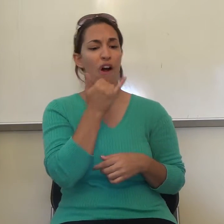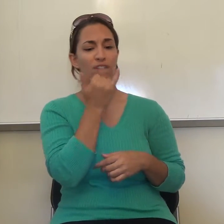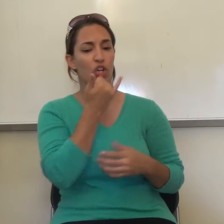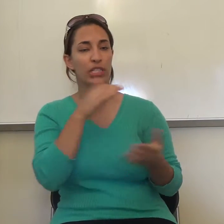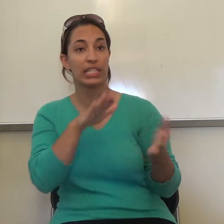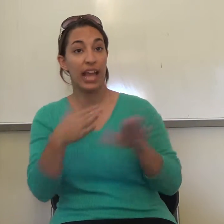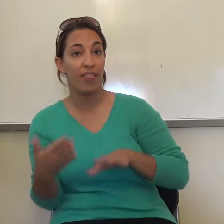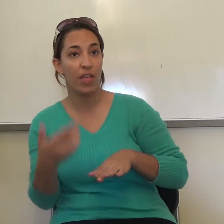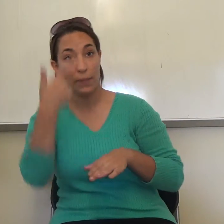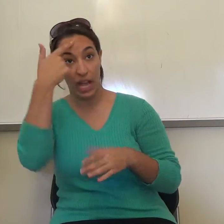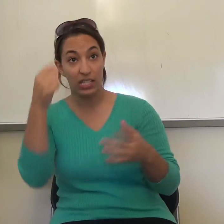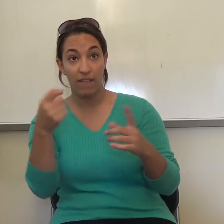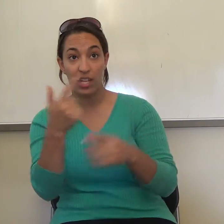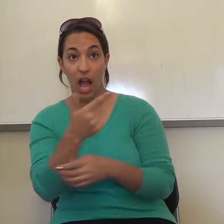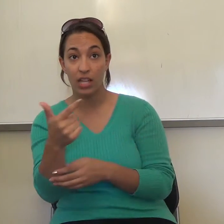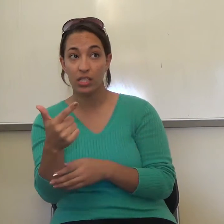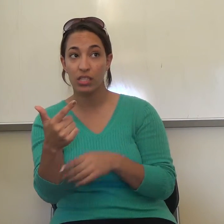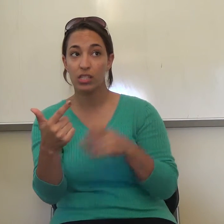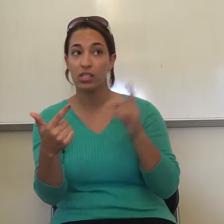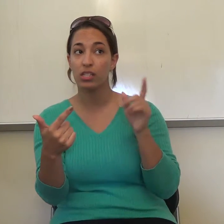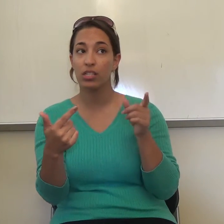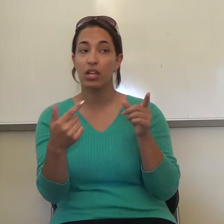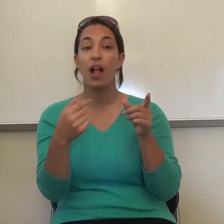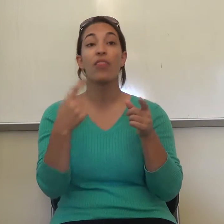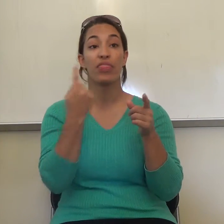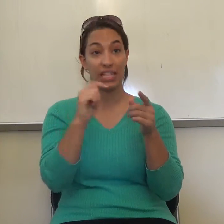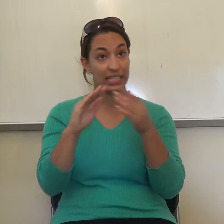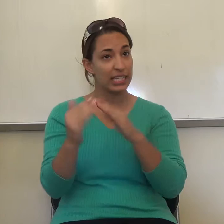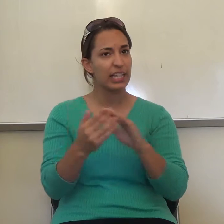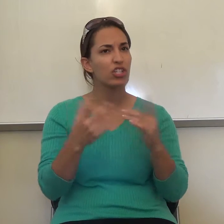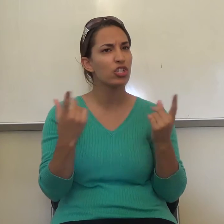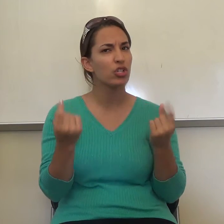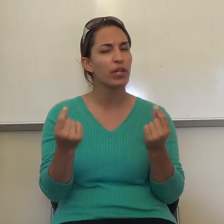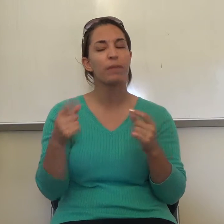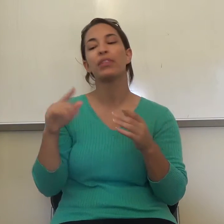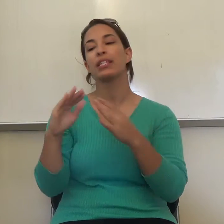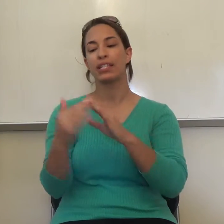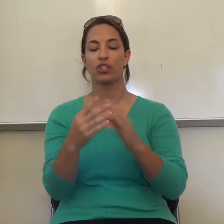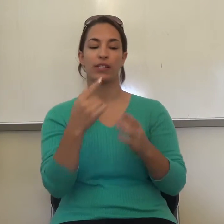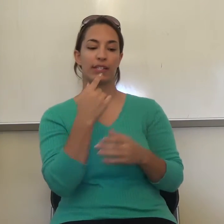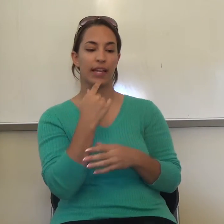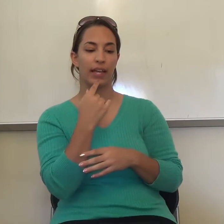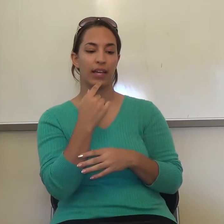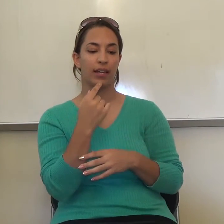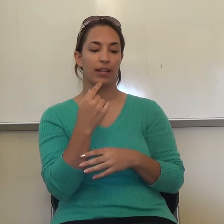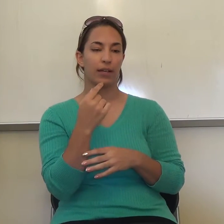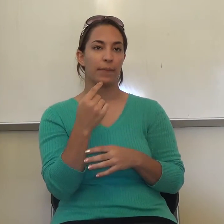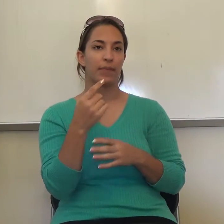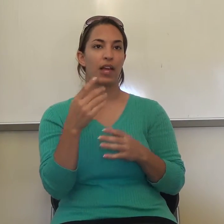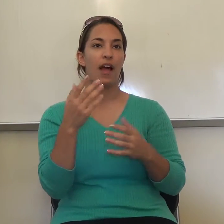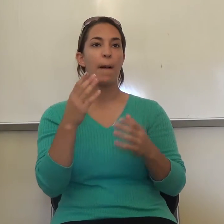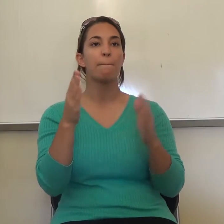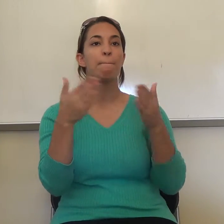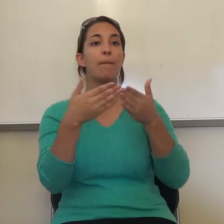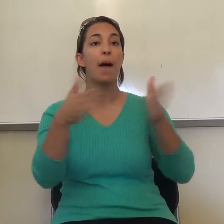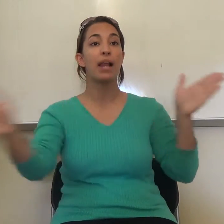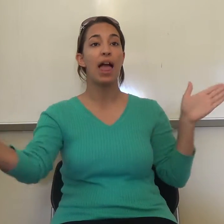guns? No, the cities, what the cities are saying is they're filing public